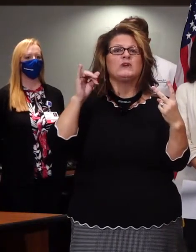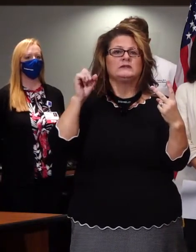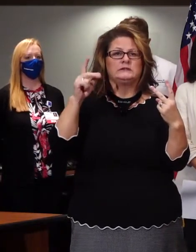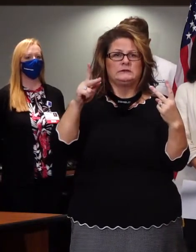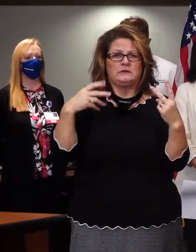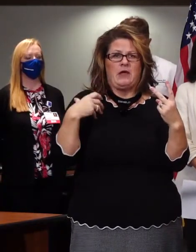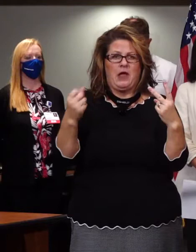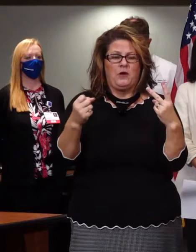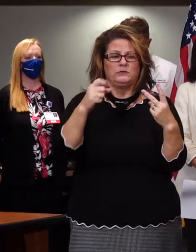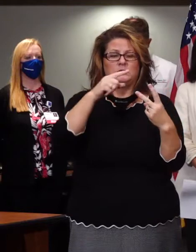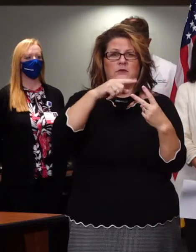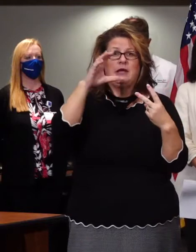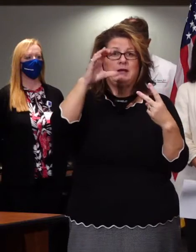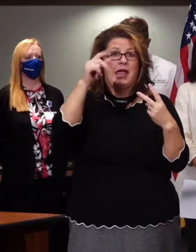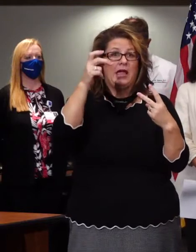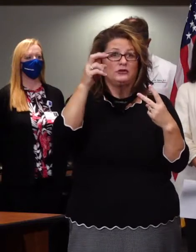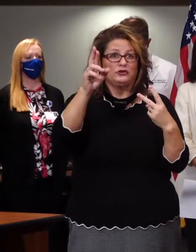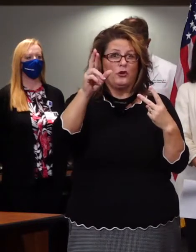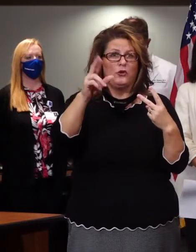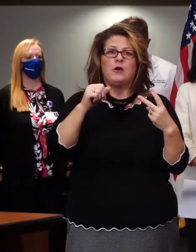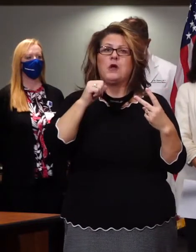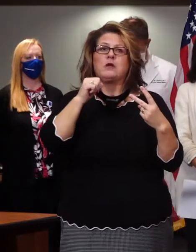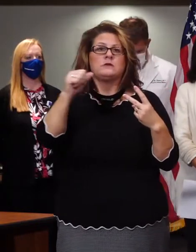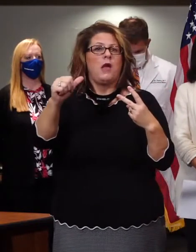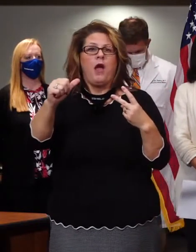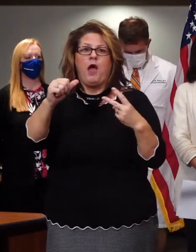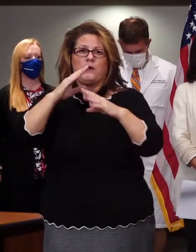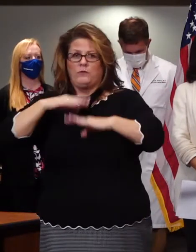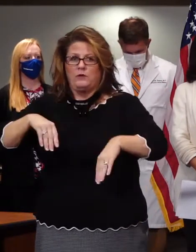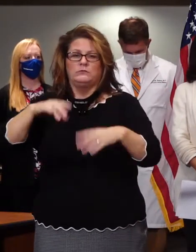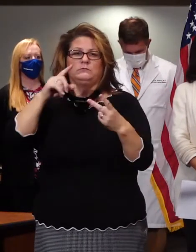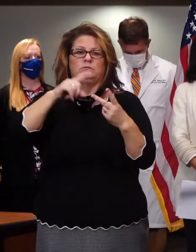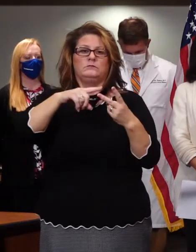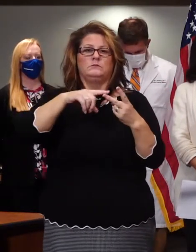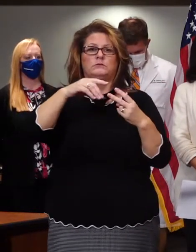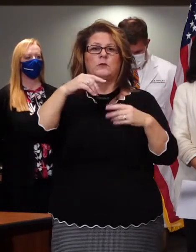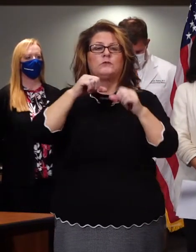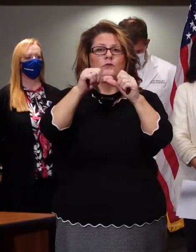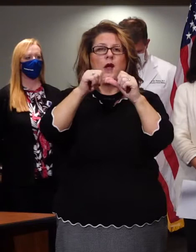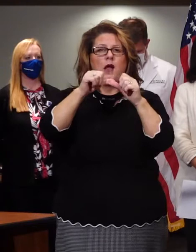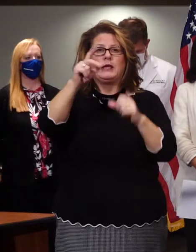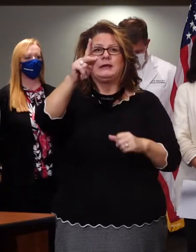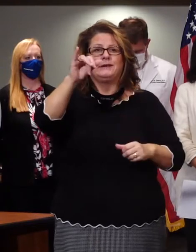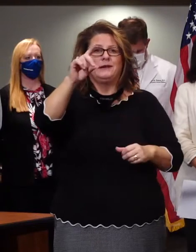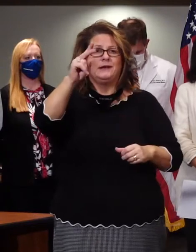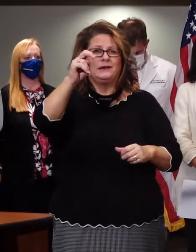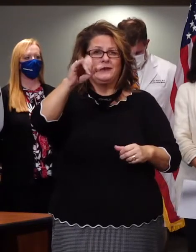conditions: cancer not in remission, chronic kidney disease,